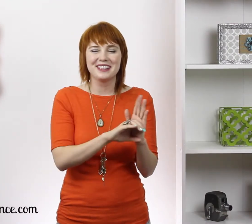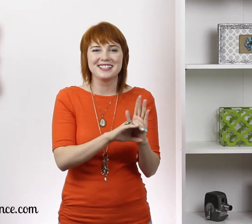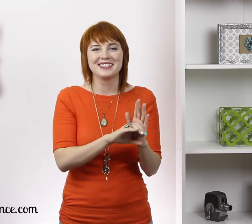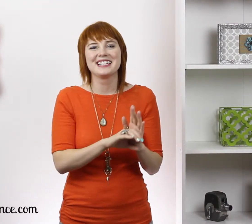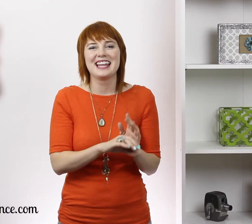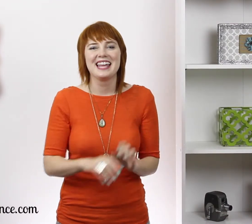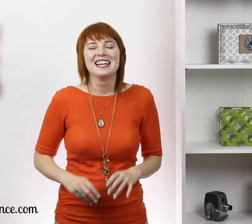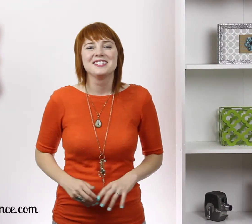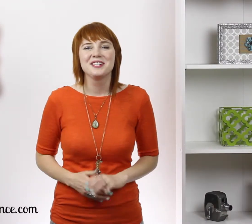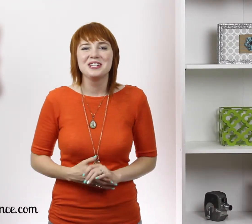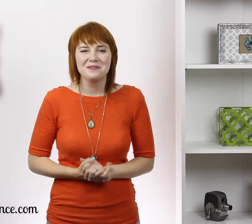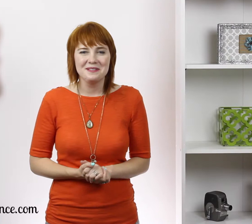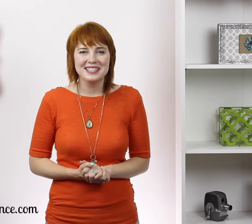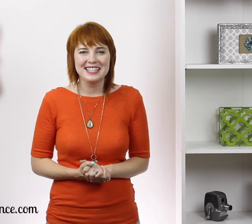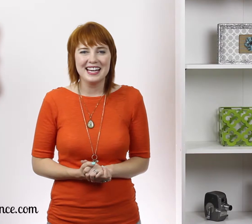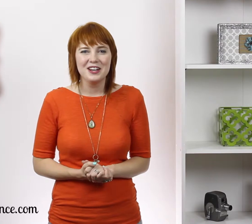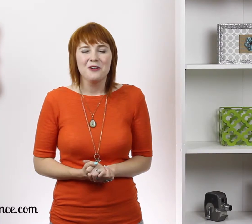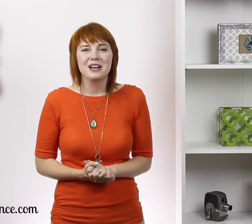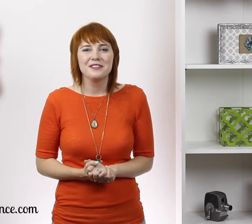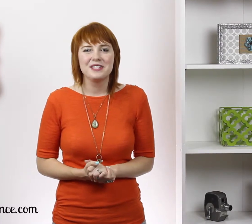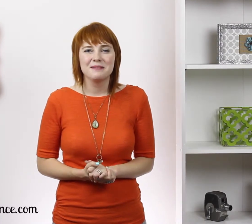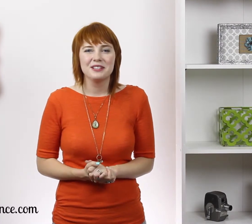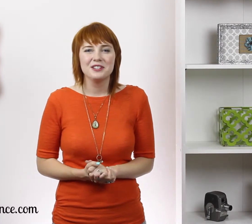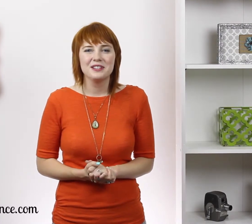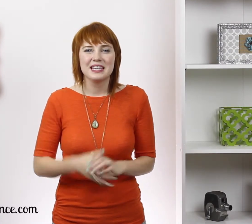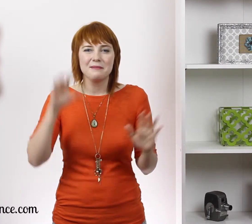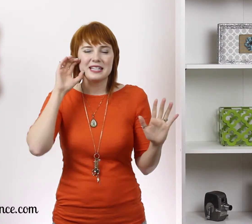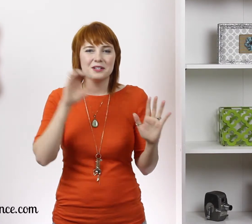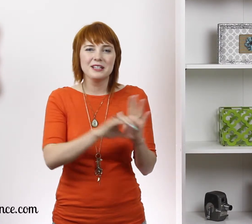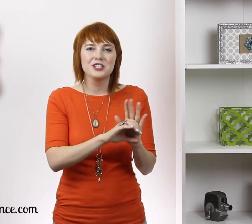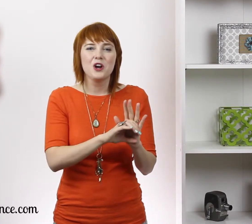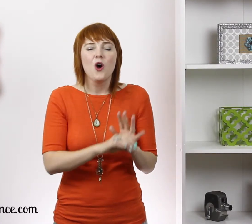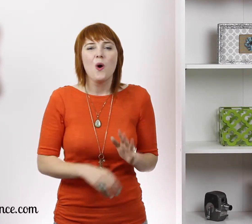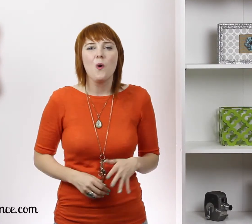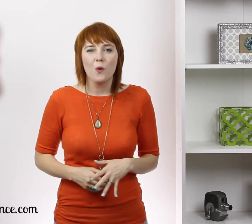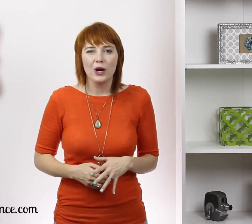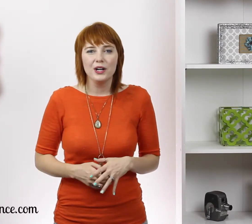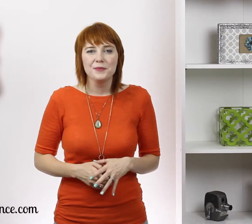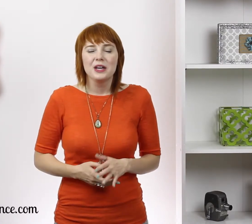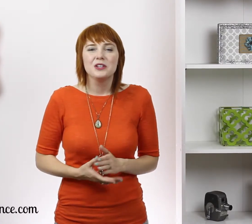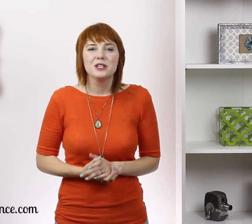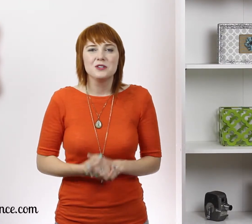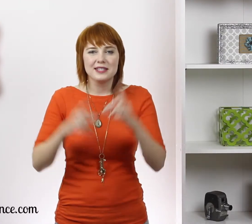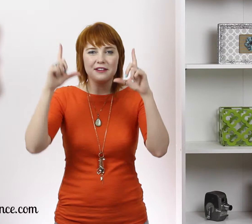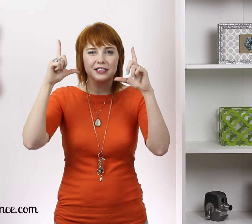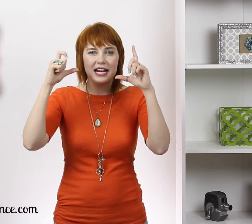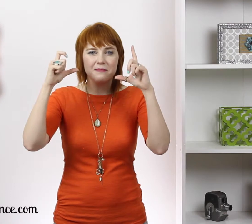take their picture, they're into that. So to teach your baby this sign, whenever you take a picture, you can say, I'm going to take your picture or you can use the sign for